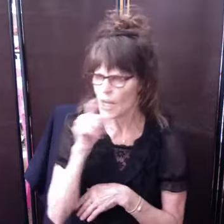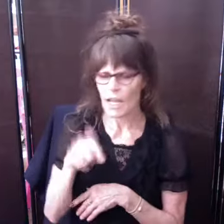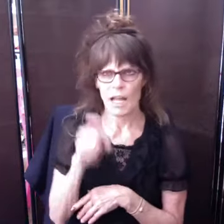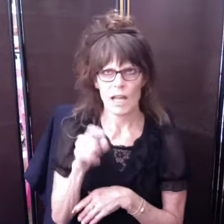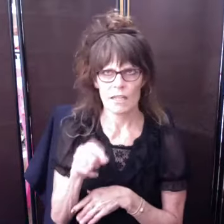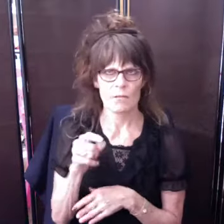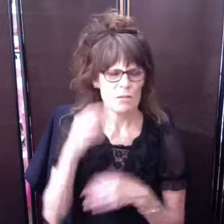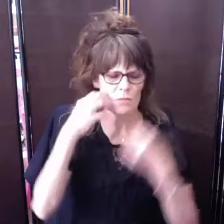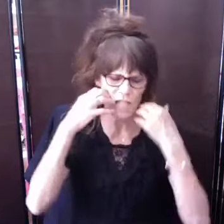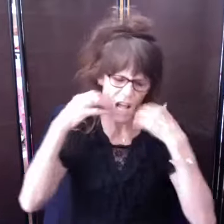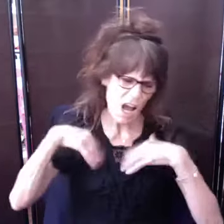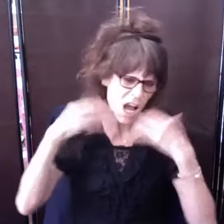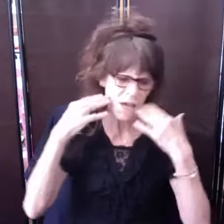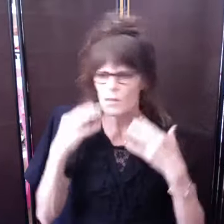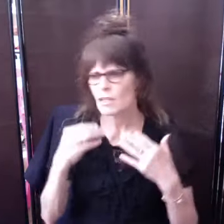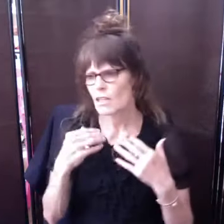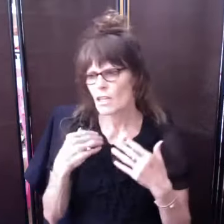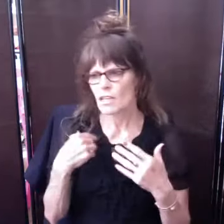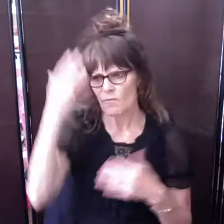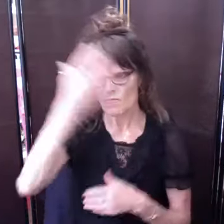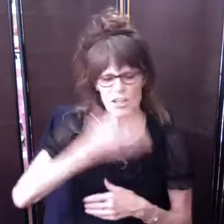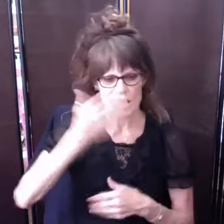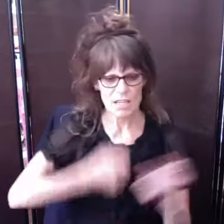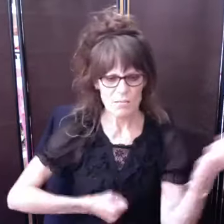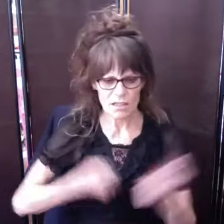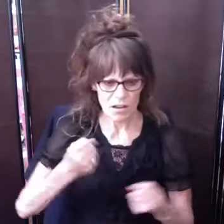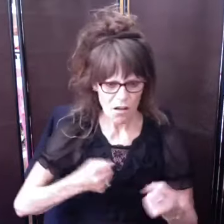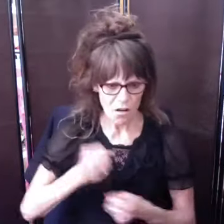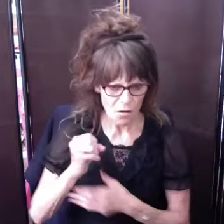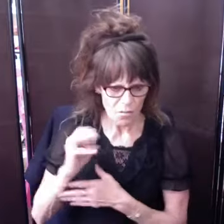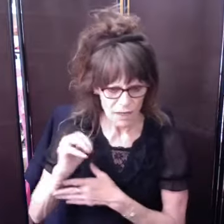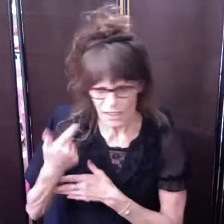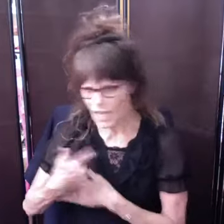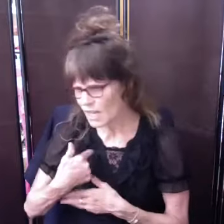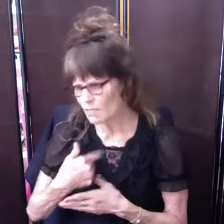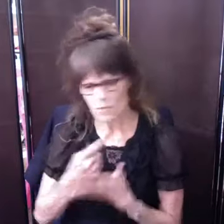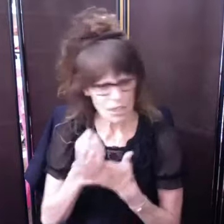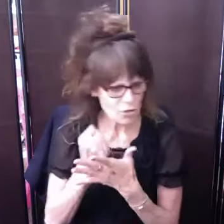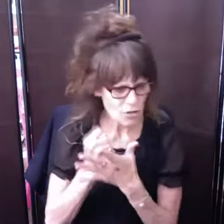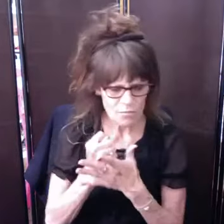was unopened in the front seat of my car. My God, I'd been in a treatment center since 4 o'clock in the afternoon. I needed to drink.